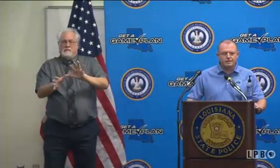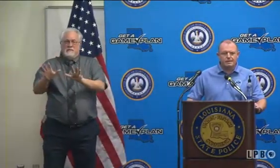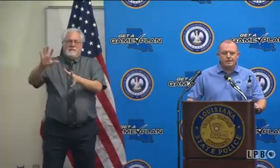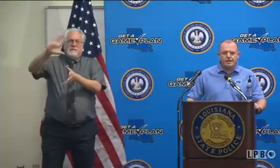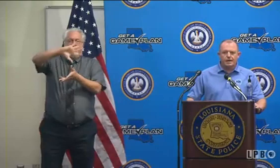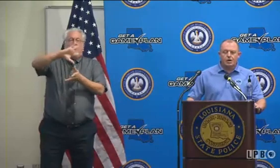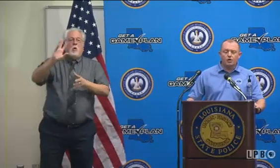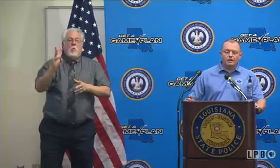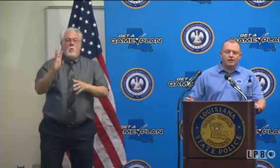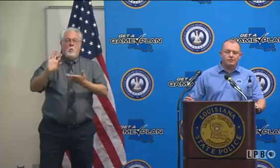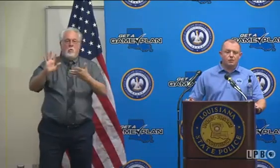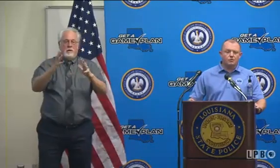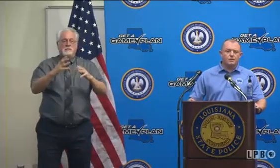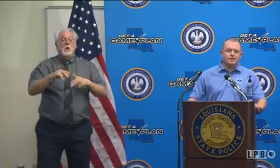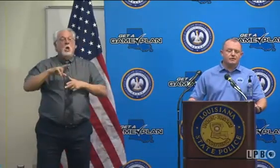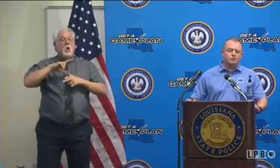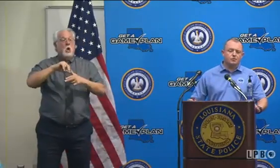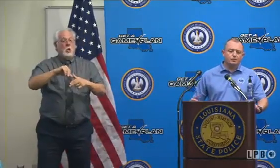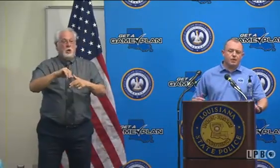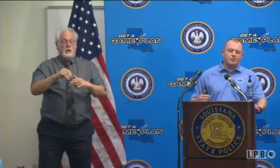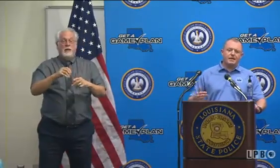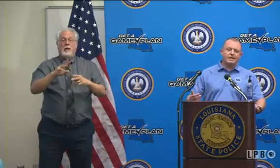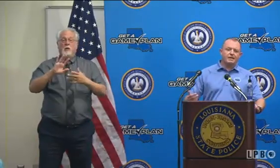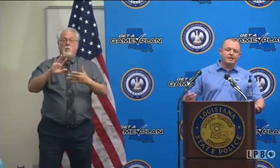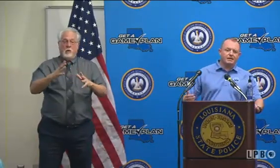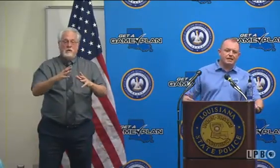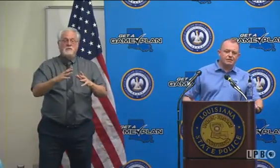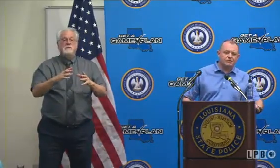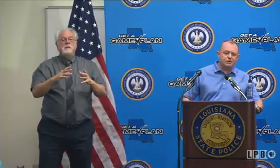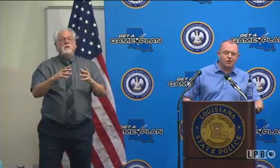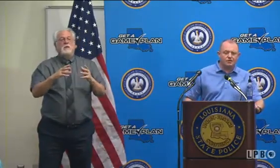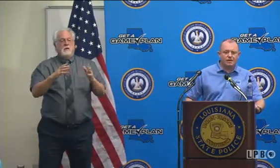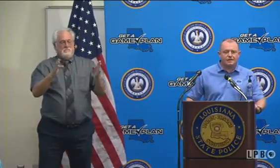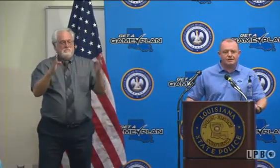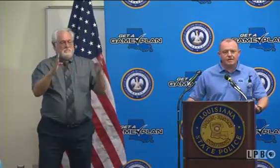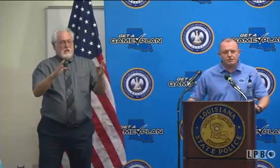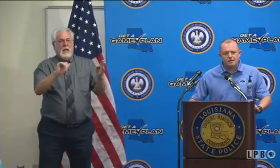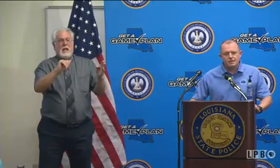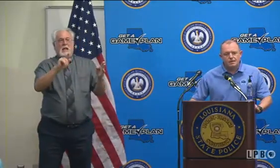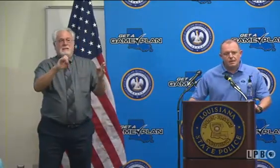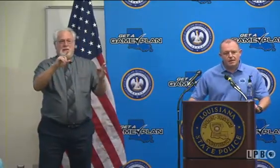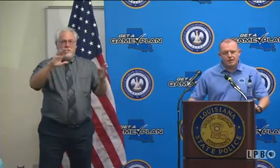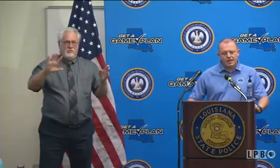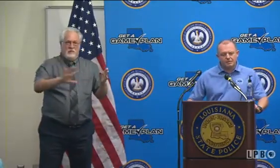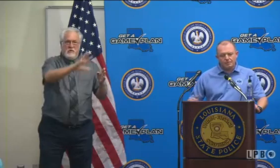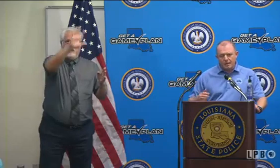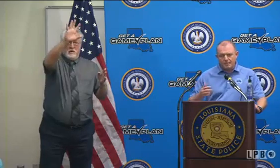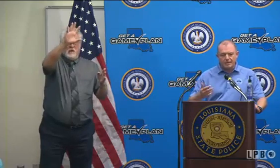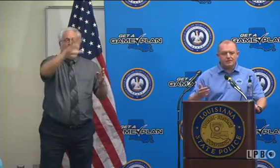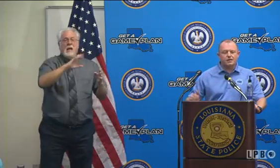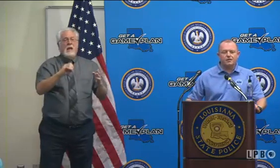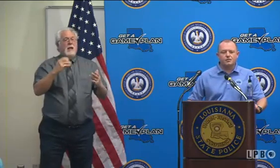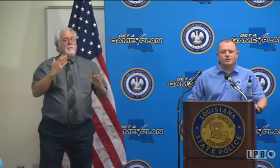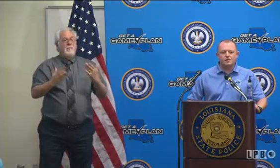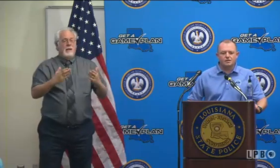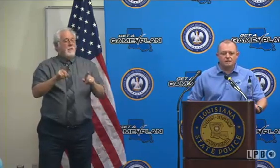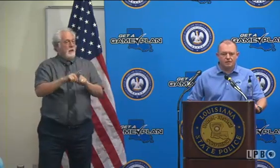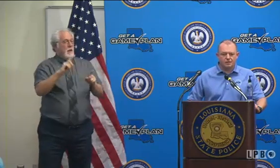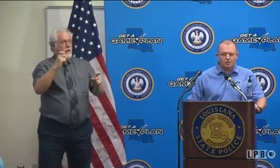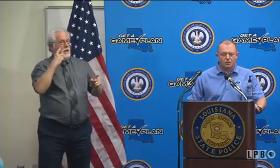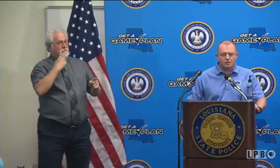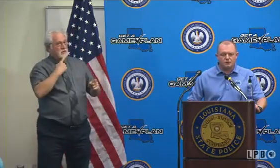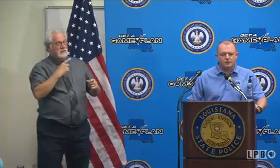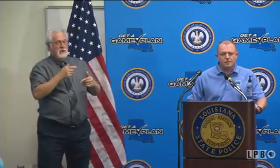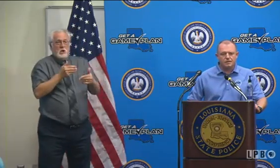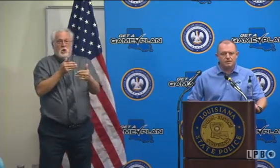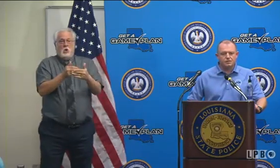winds. Hurricane force winds will probably make it in at least as far as Alexandria, and maybe, as the governor mentioned,